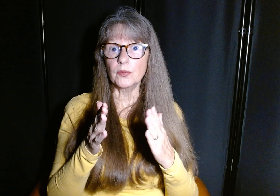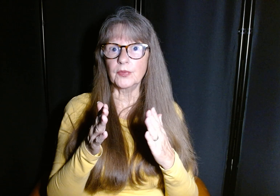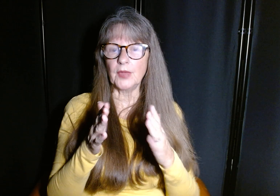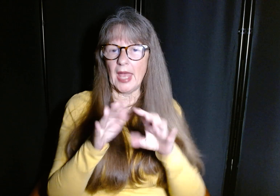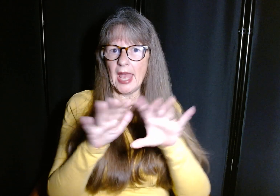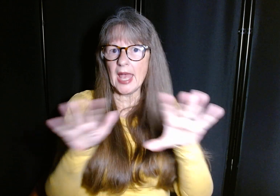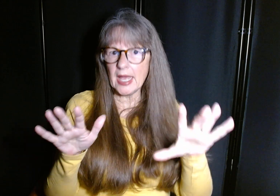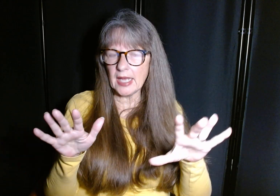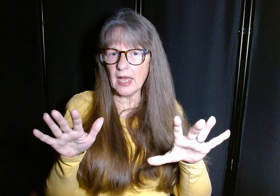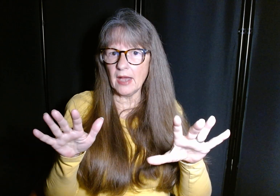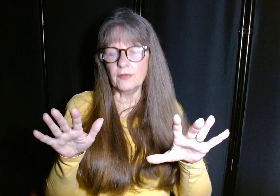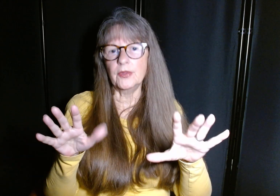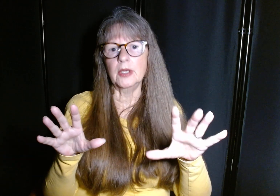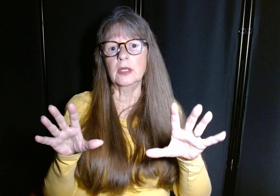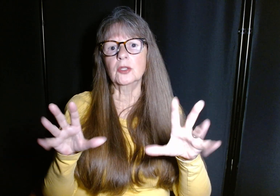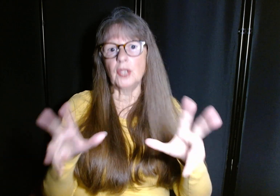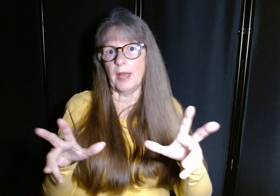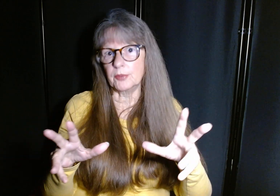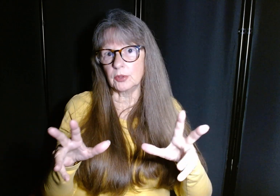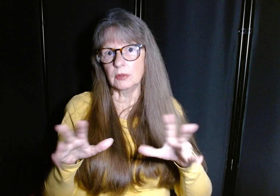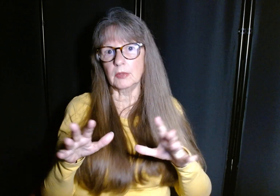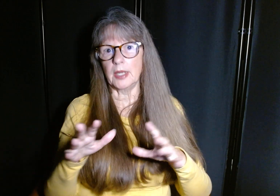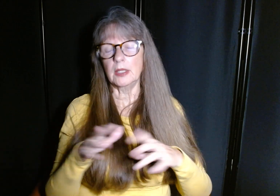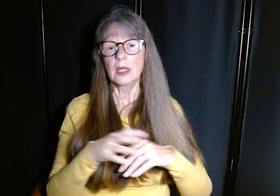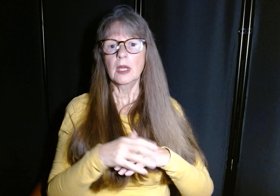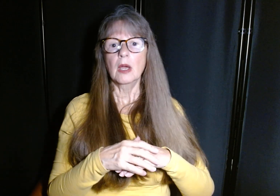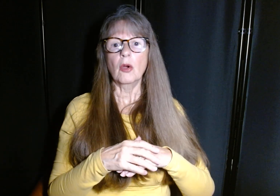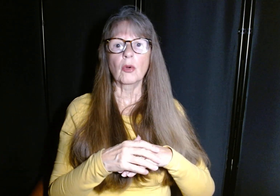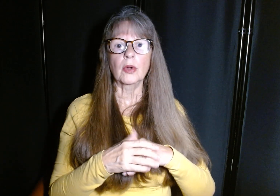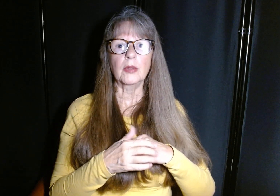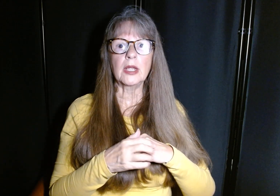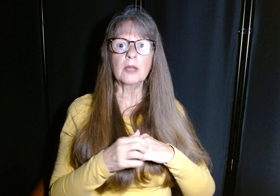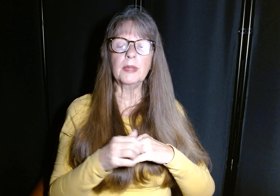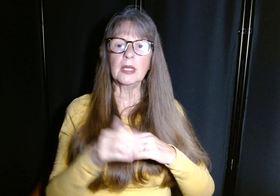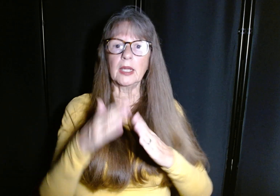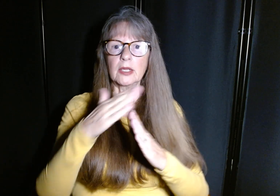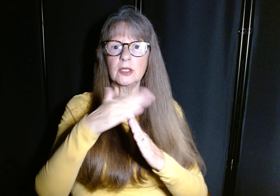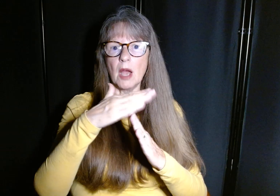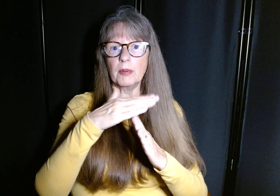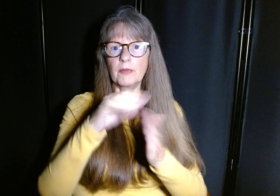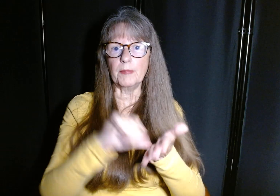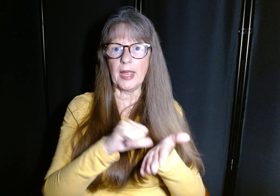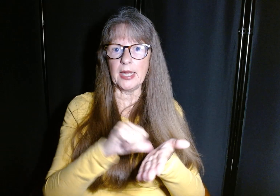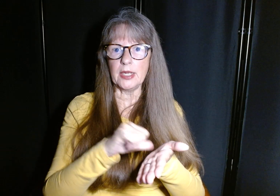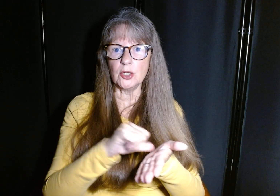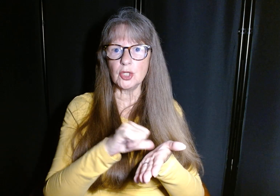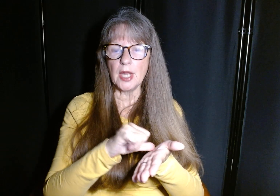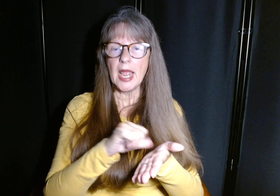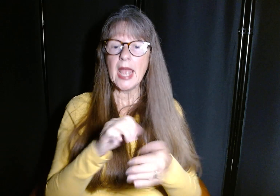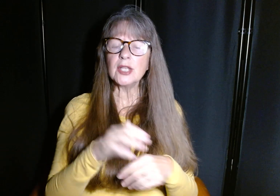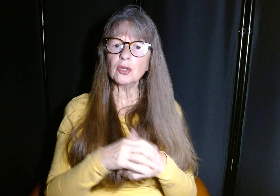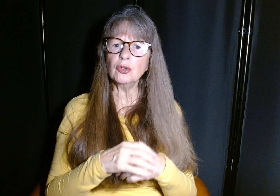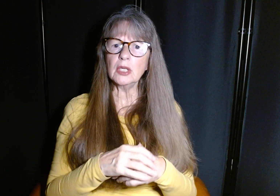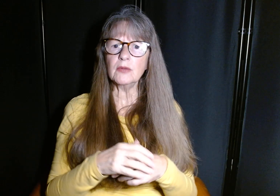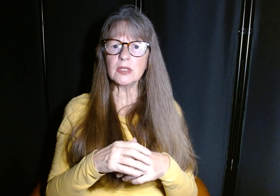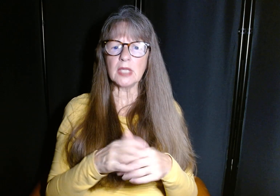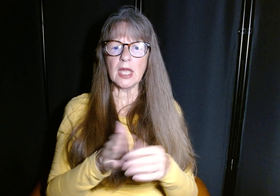the head of the chapter, right? Or it could be like a top of a page. And so you could even say